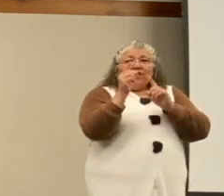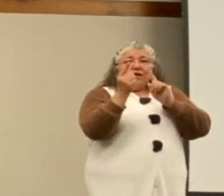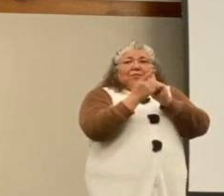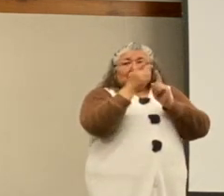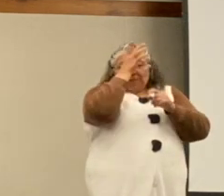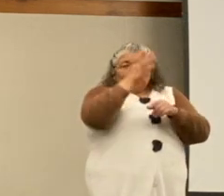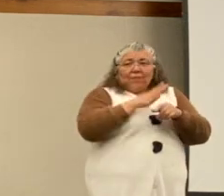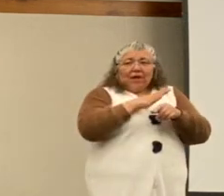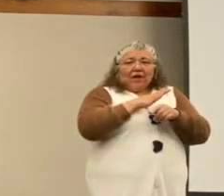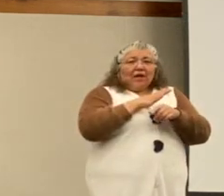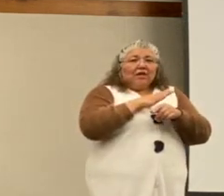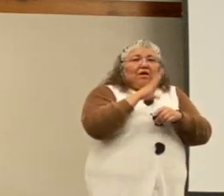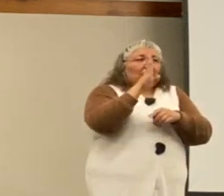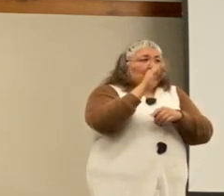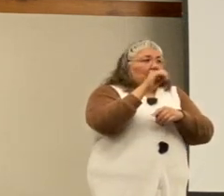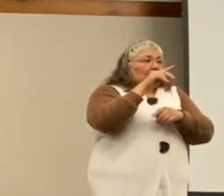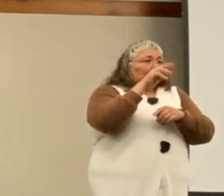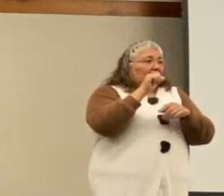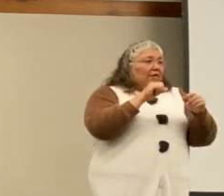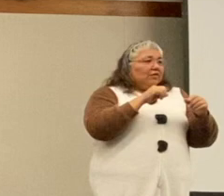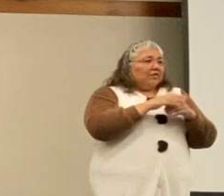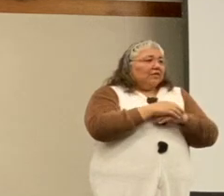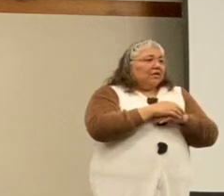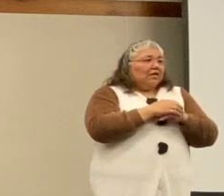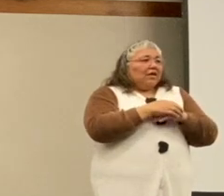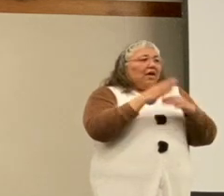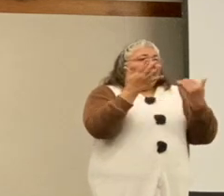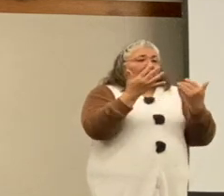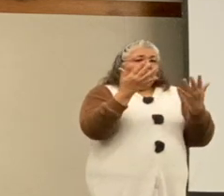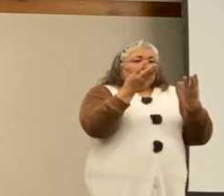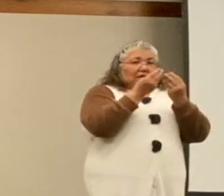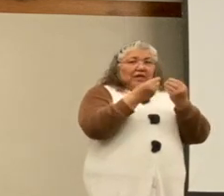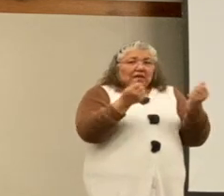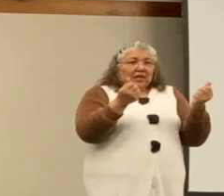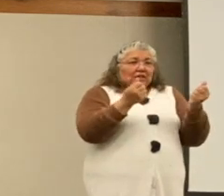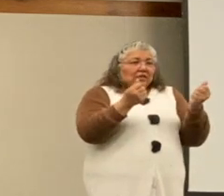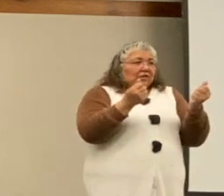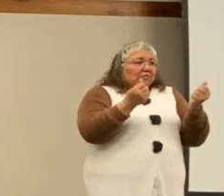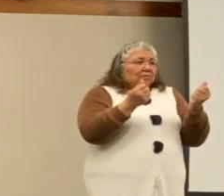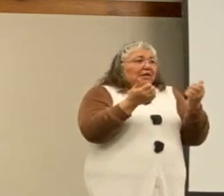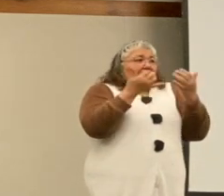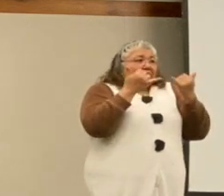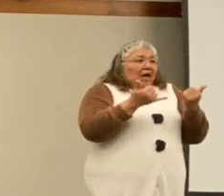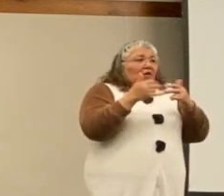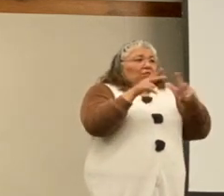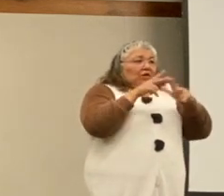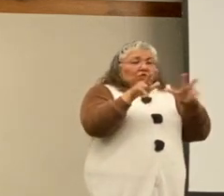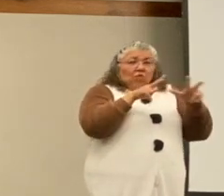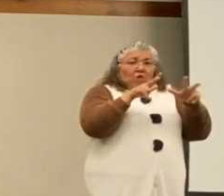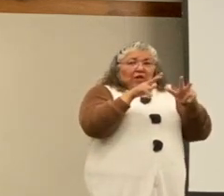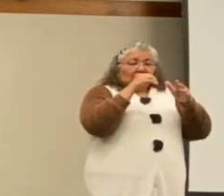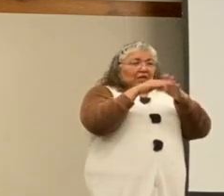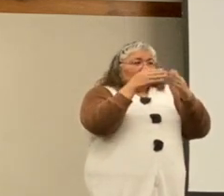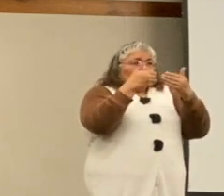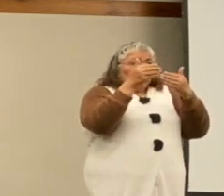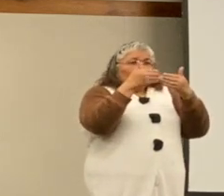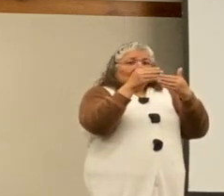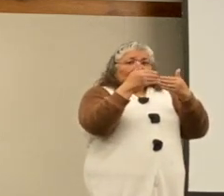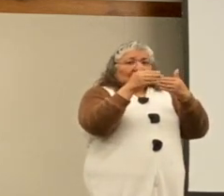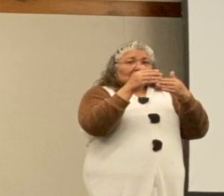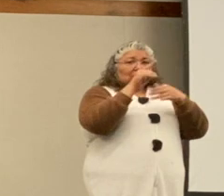Bartimaeus, and he touched this man and healed him. Now he's walking into the gates of